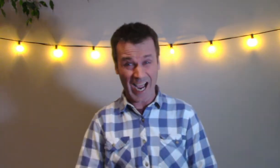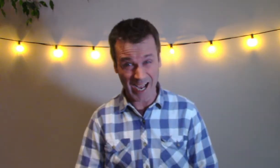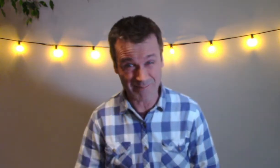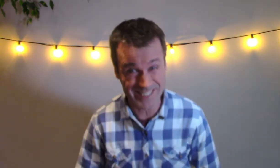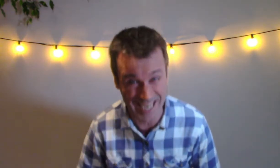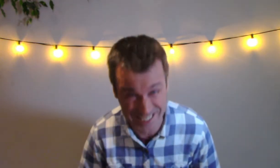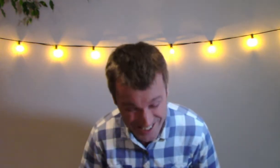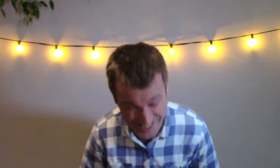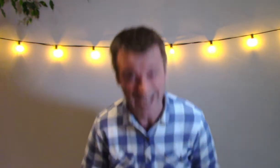Jam session!